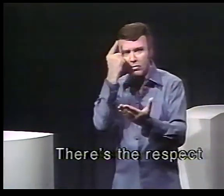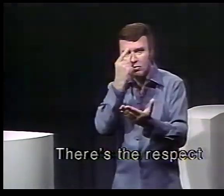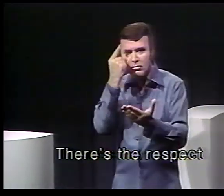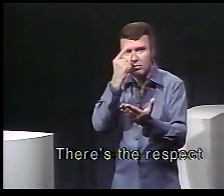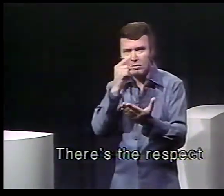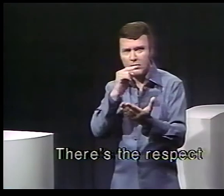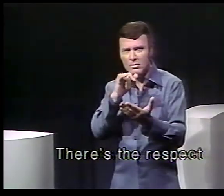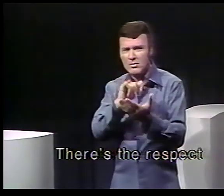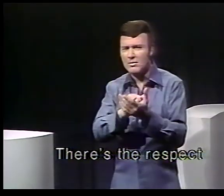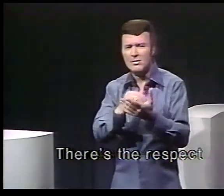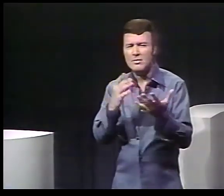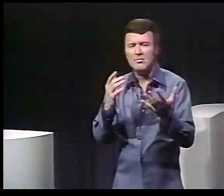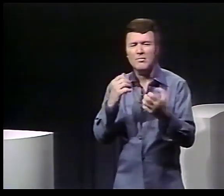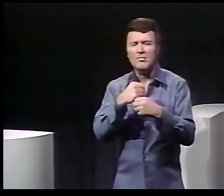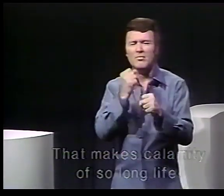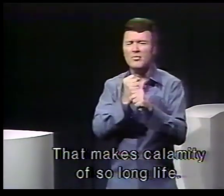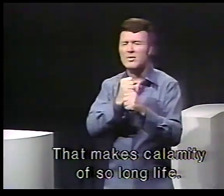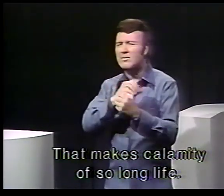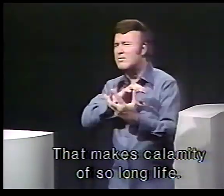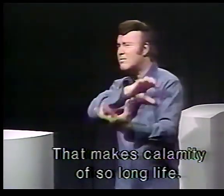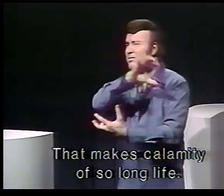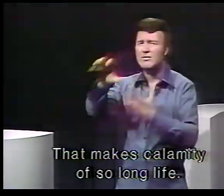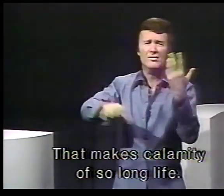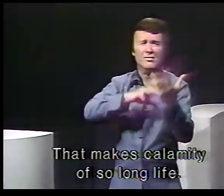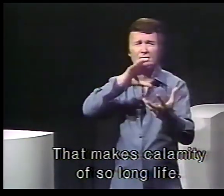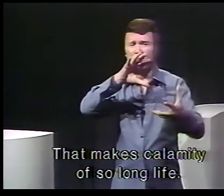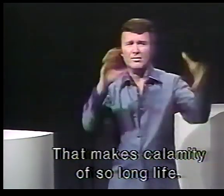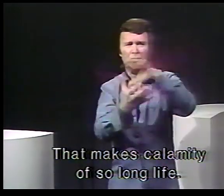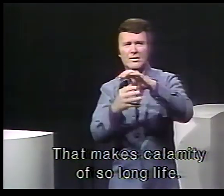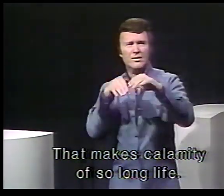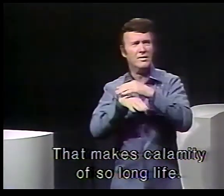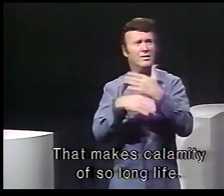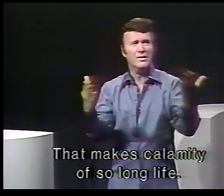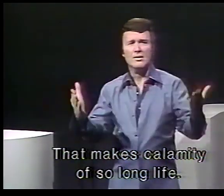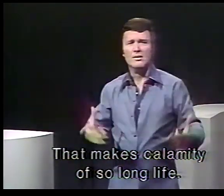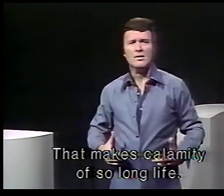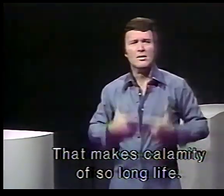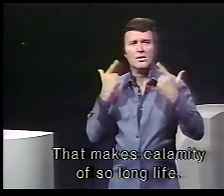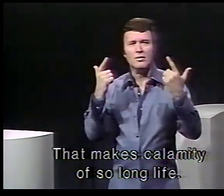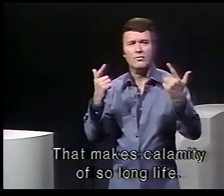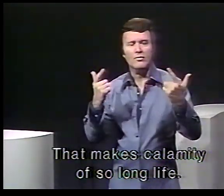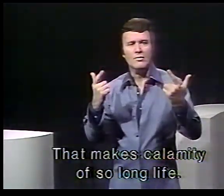There's the respect that makes calamity of so long life.